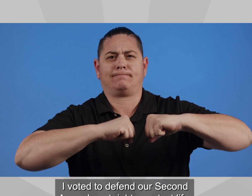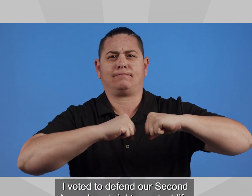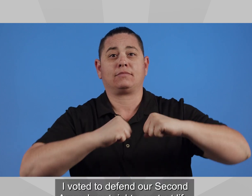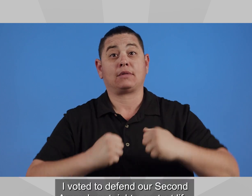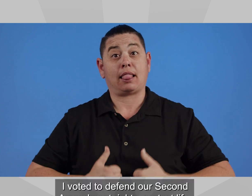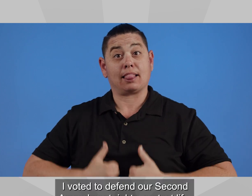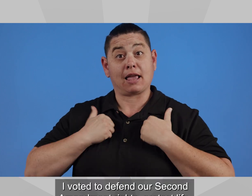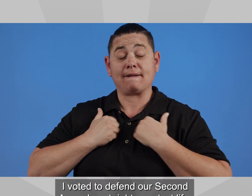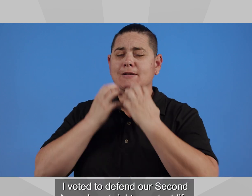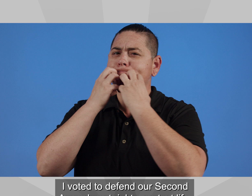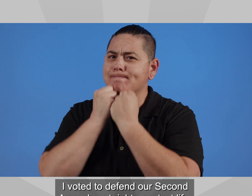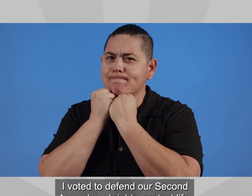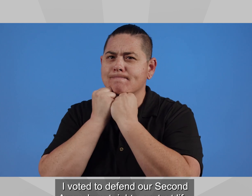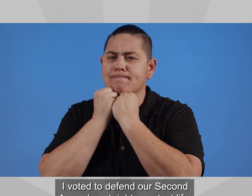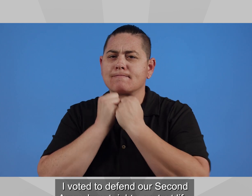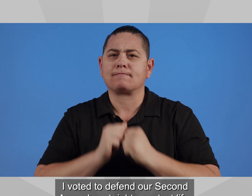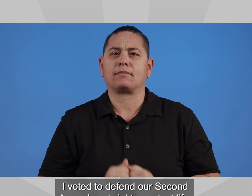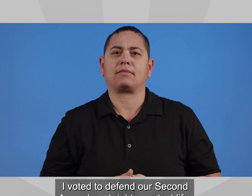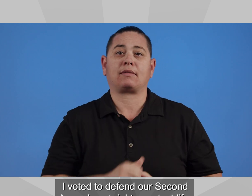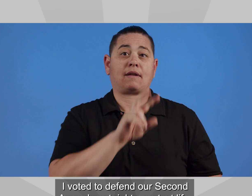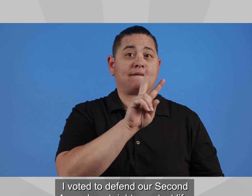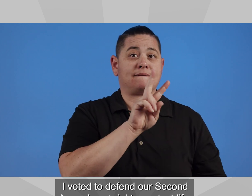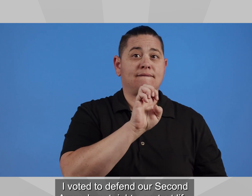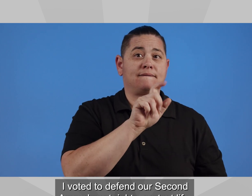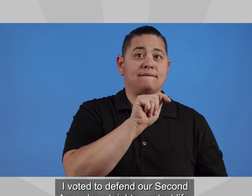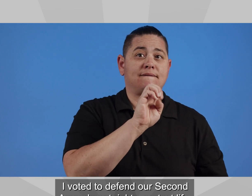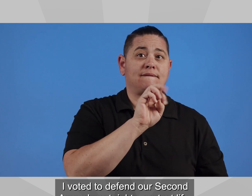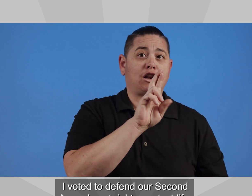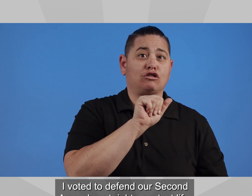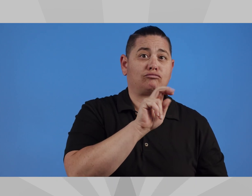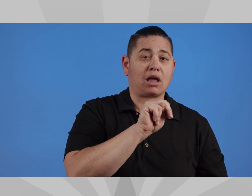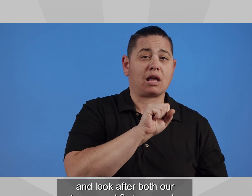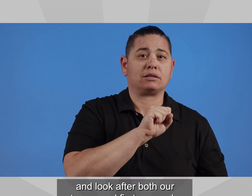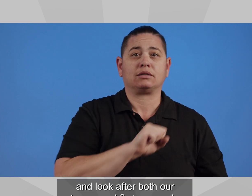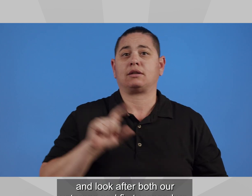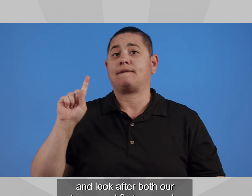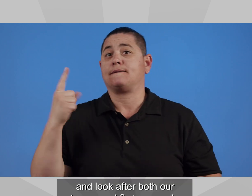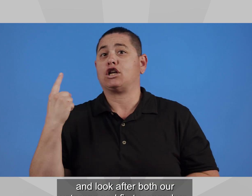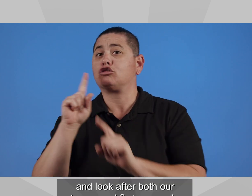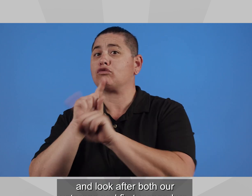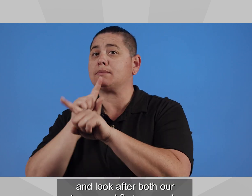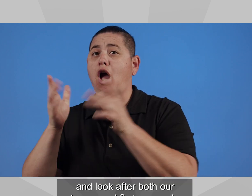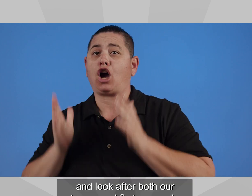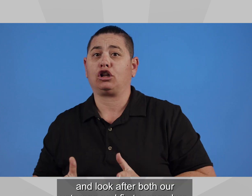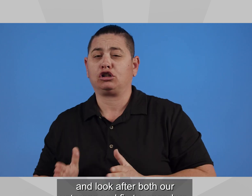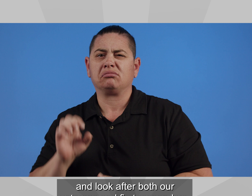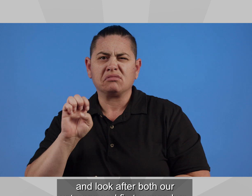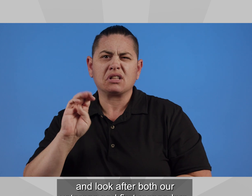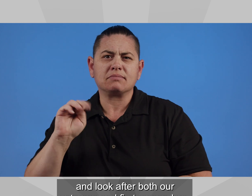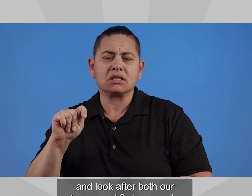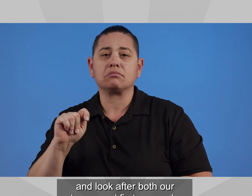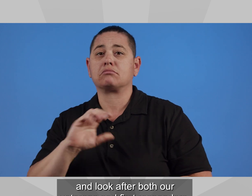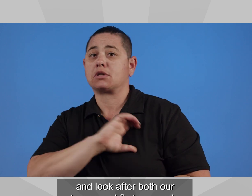I voted to defend our Second Amendment rights, protect life, and look after both our veterans